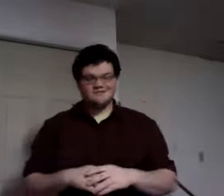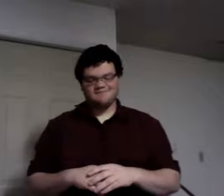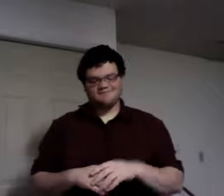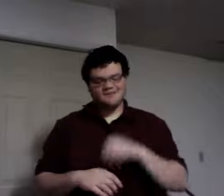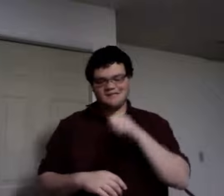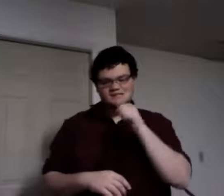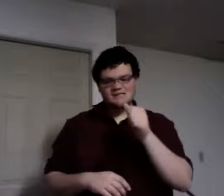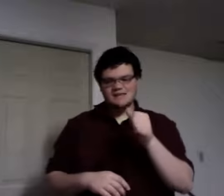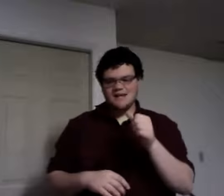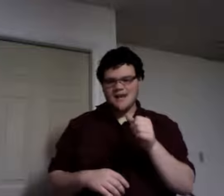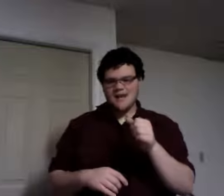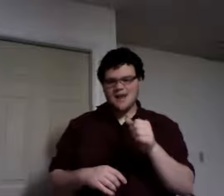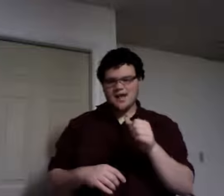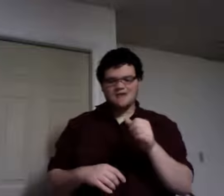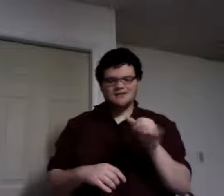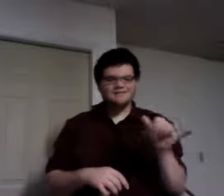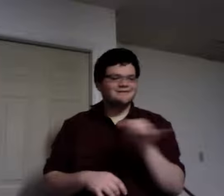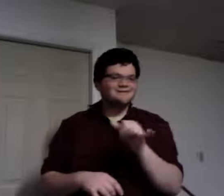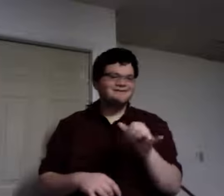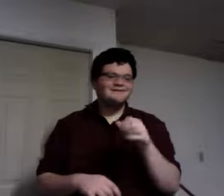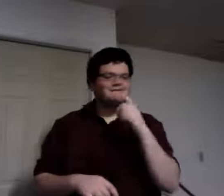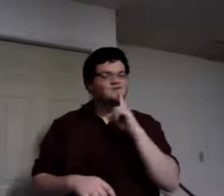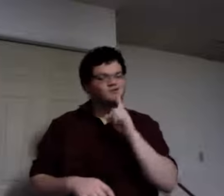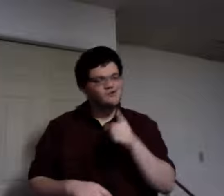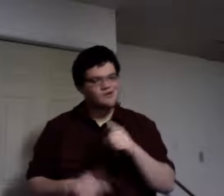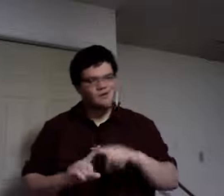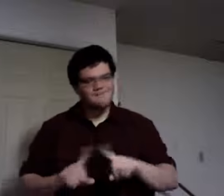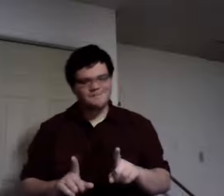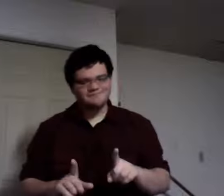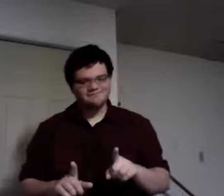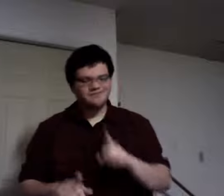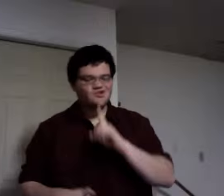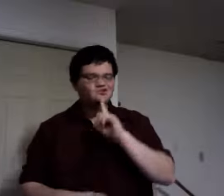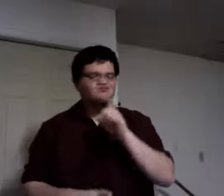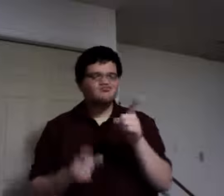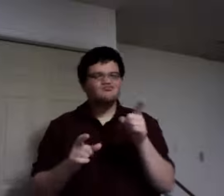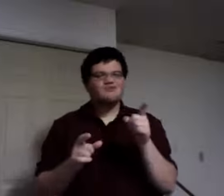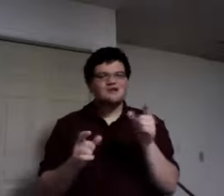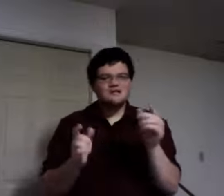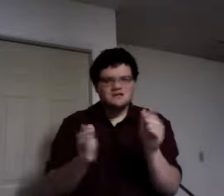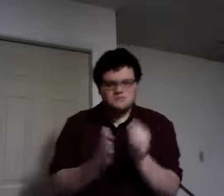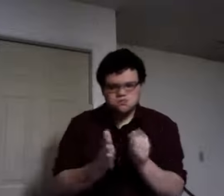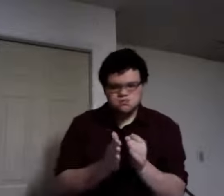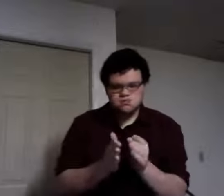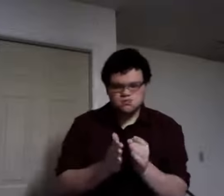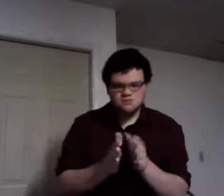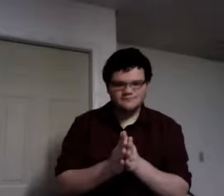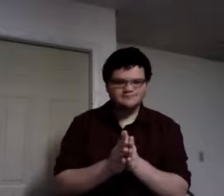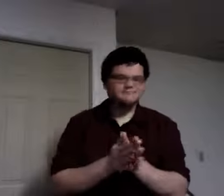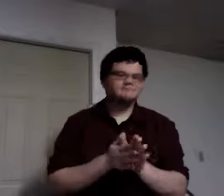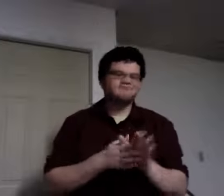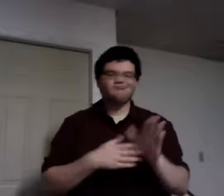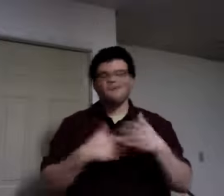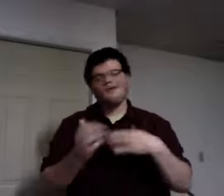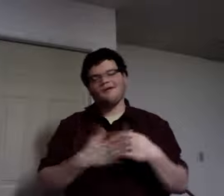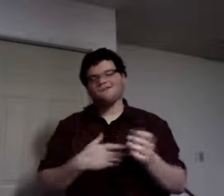The nucleus of atoms are actually much, much, much, much smaller than the actual radius of an atom, and so is the electron. But anyway, this just gives you an idea.